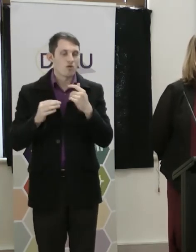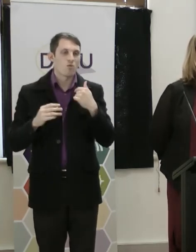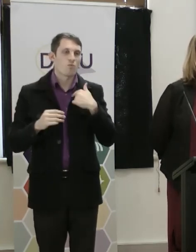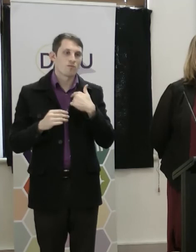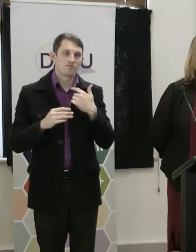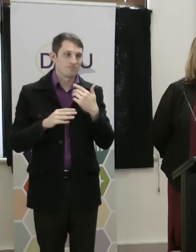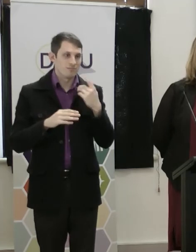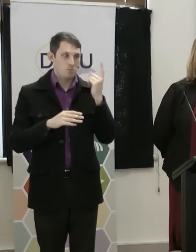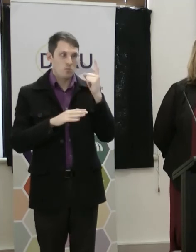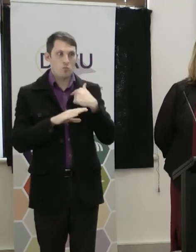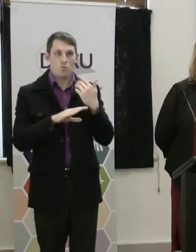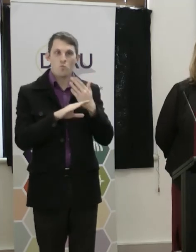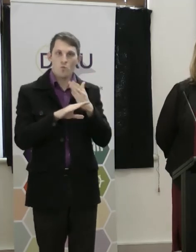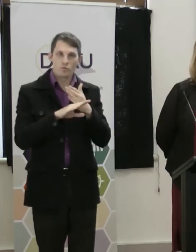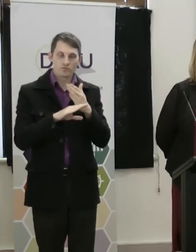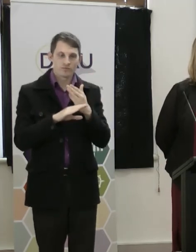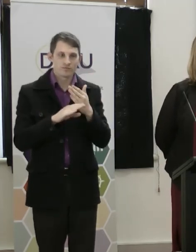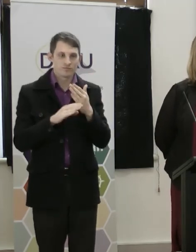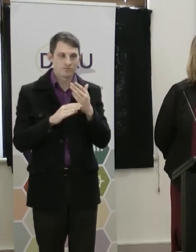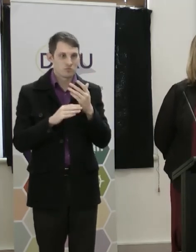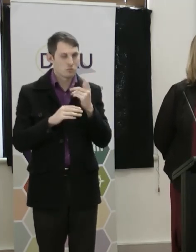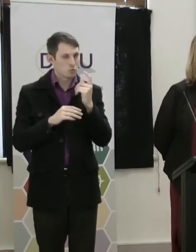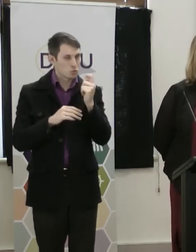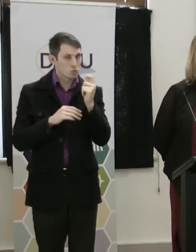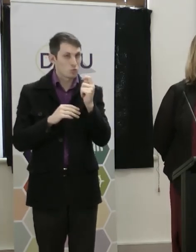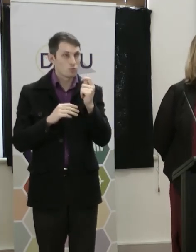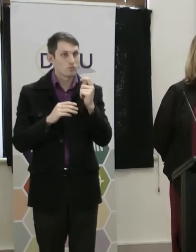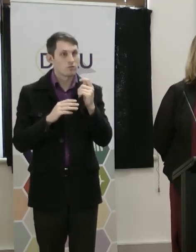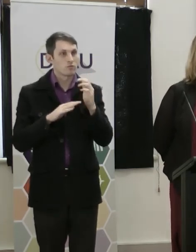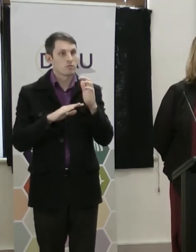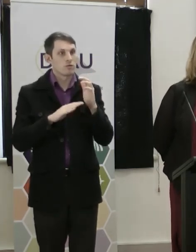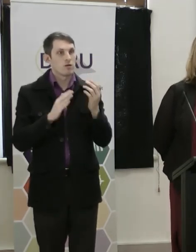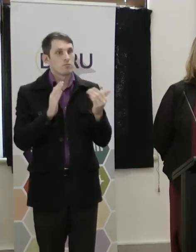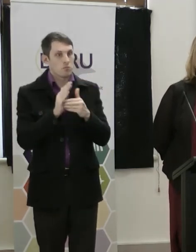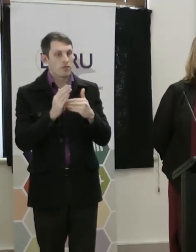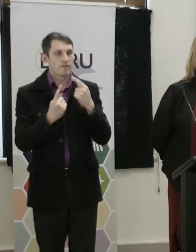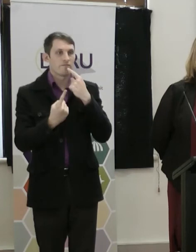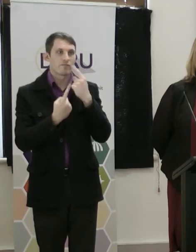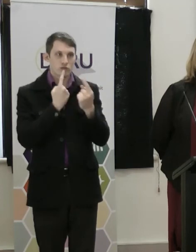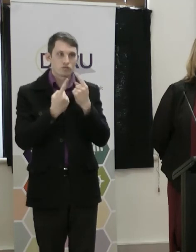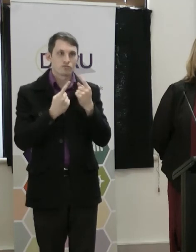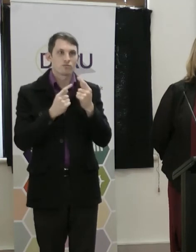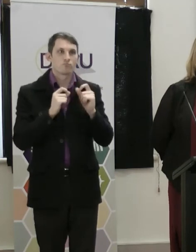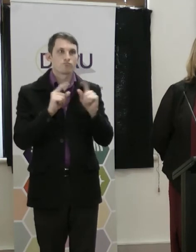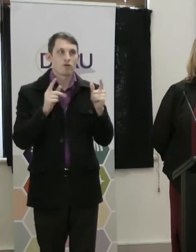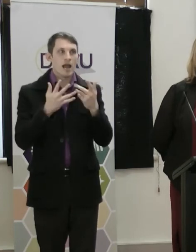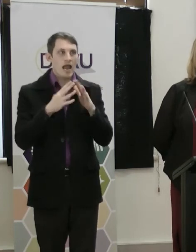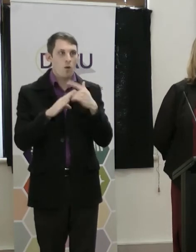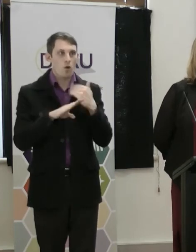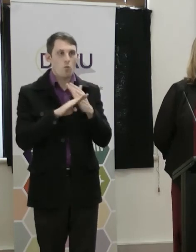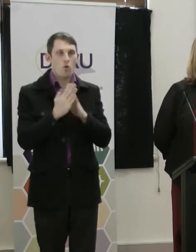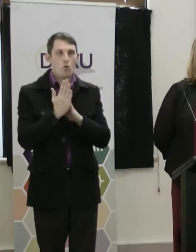on and are not too far off, hopefully, putting out some further information about exactly how we will work with